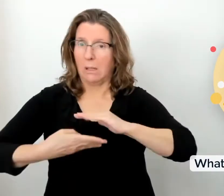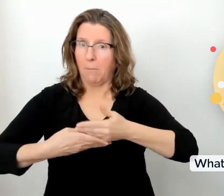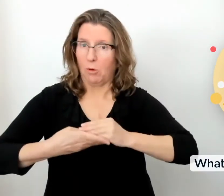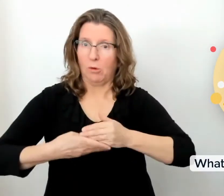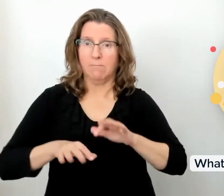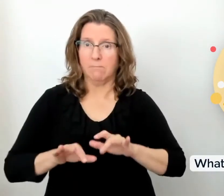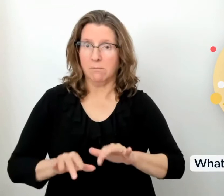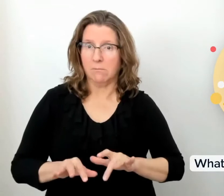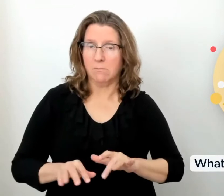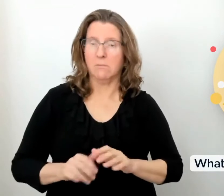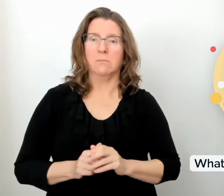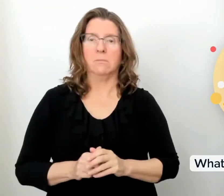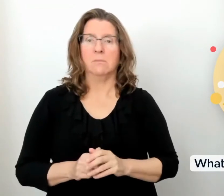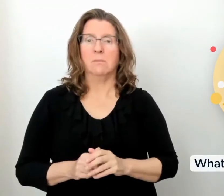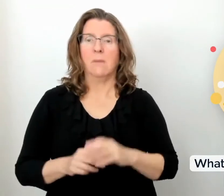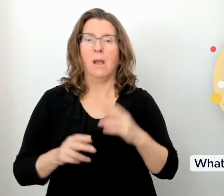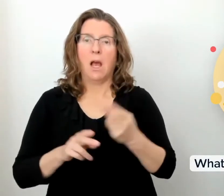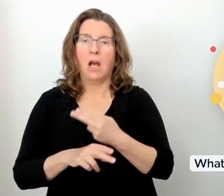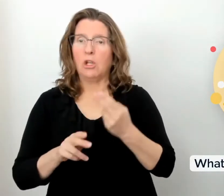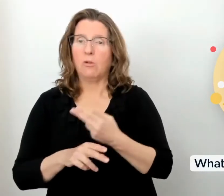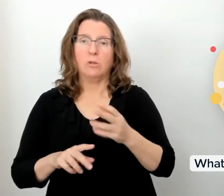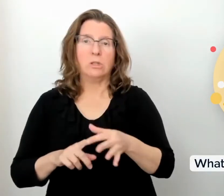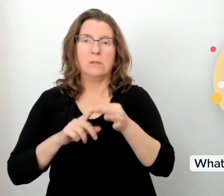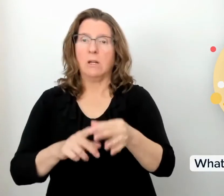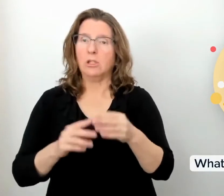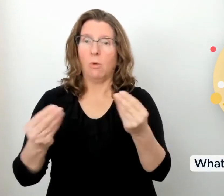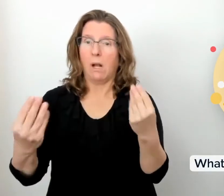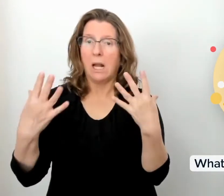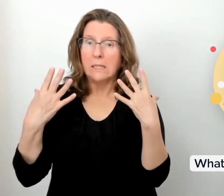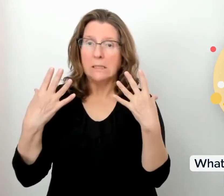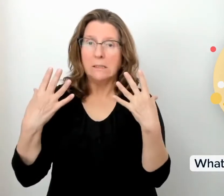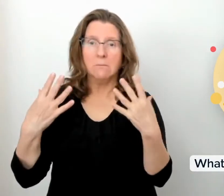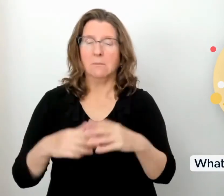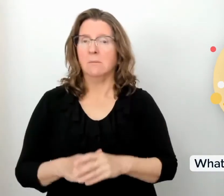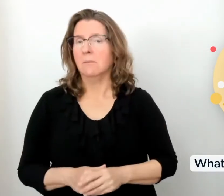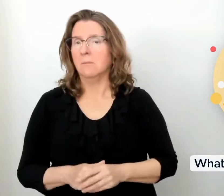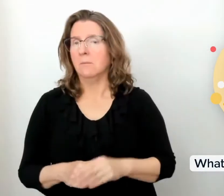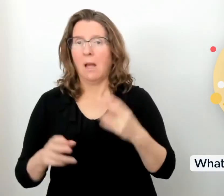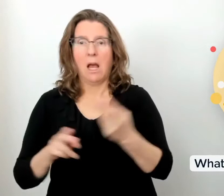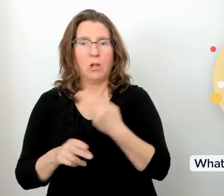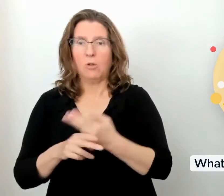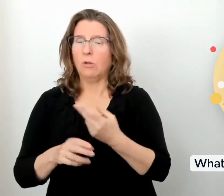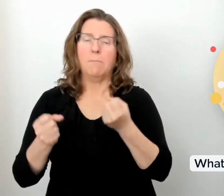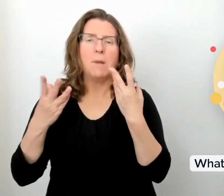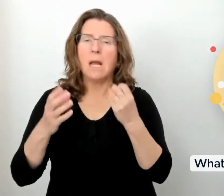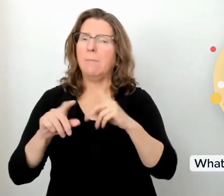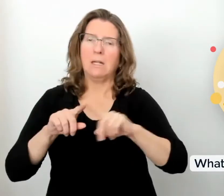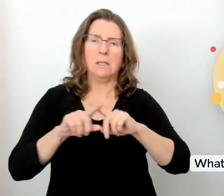interpreting services, technology, and the right lighting is important to my work. I use a number of different